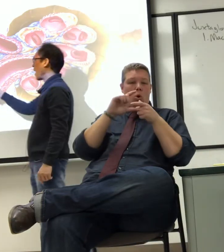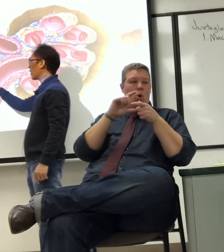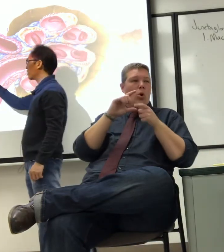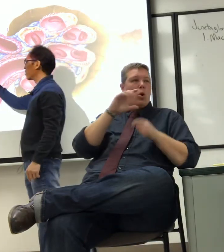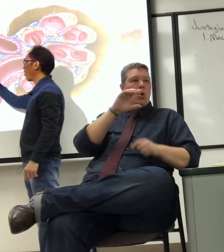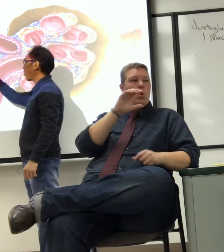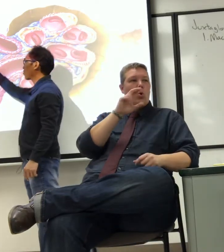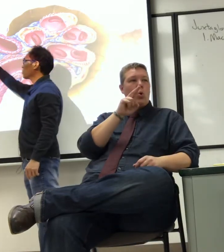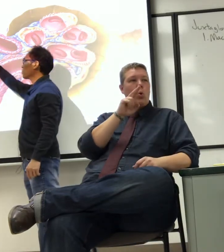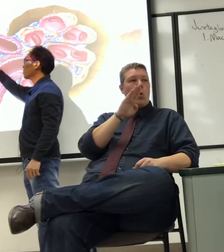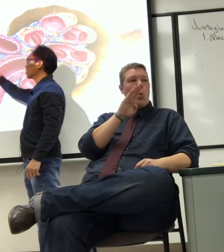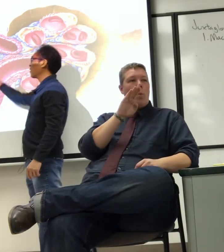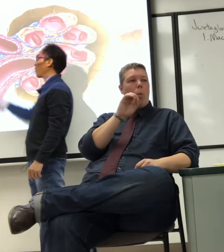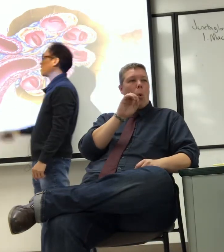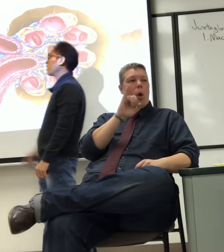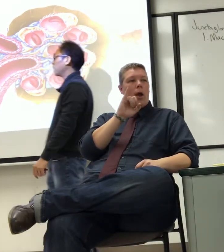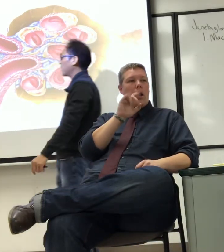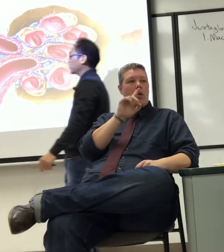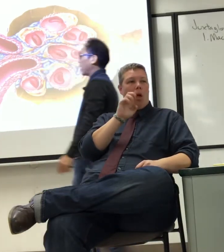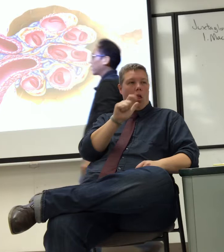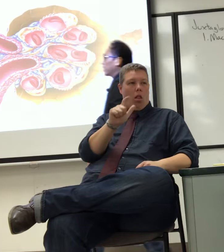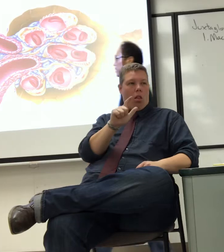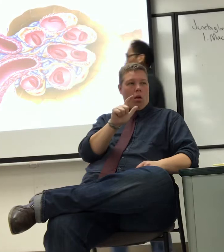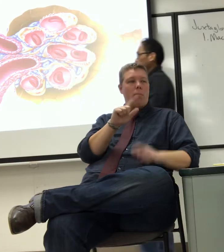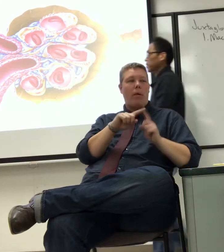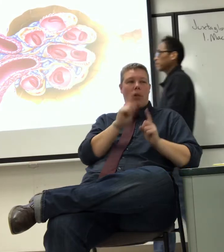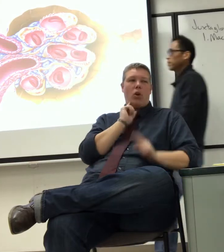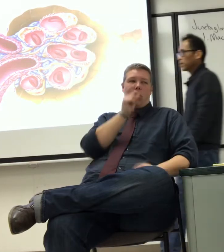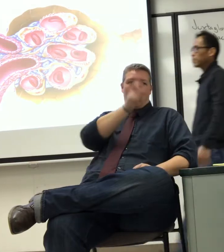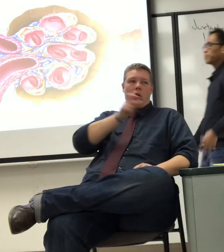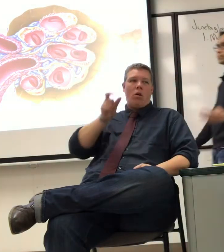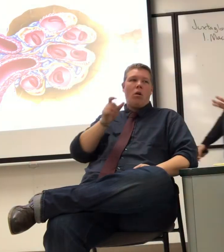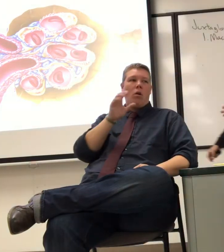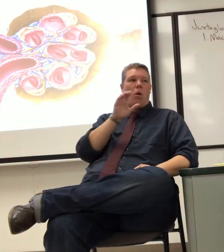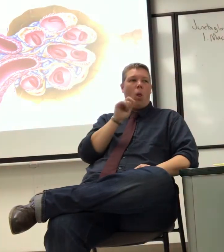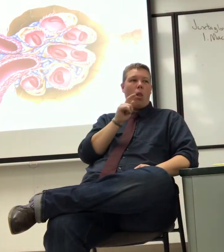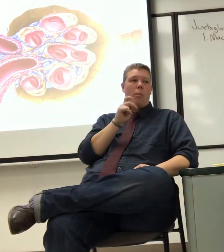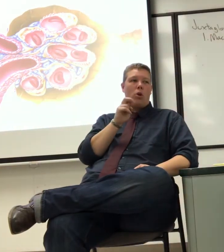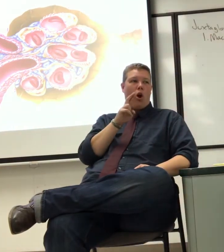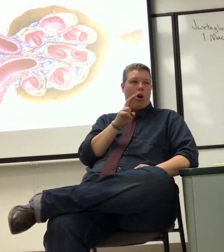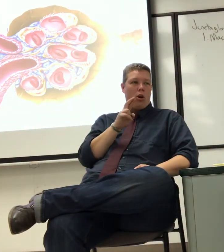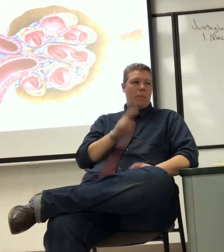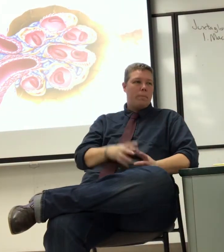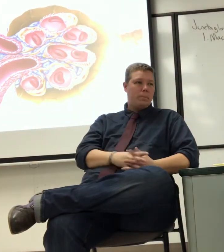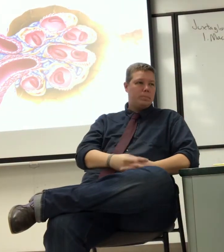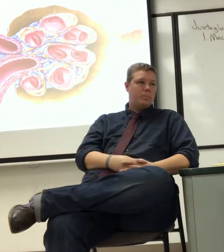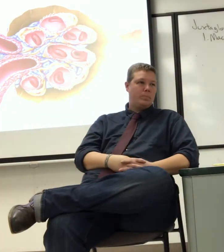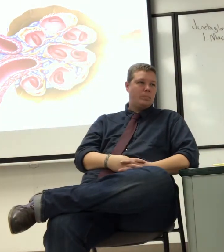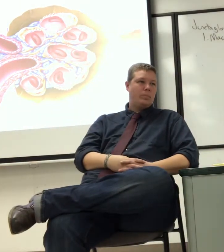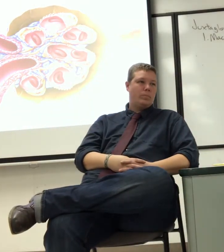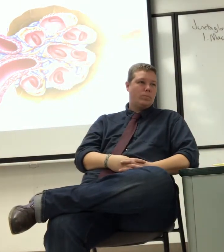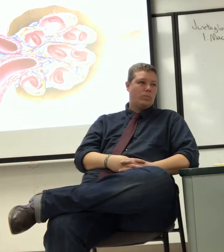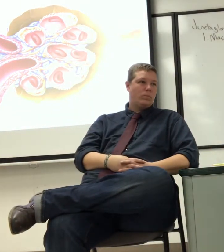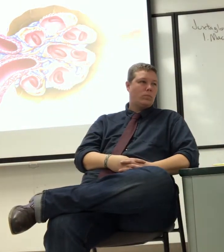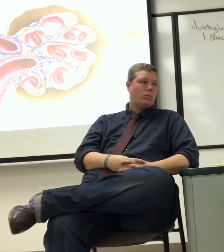tightly packed and large. They're identified as macula densa. They're columnar cells.